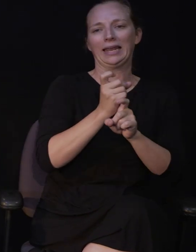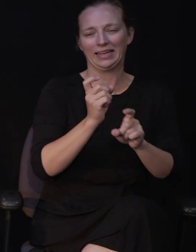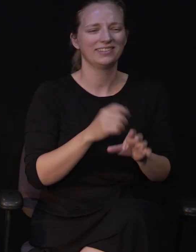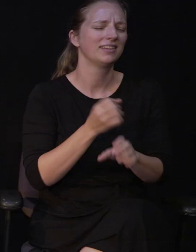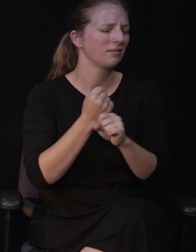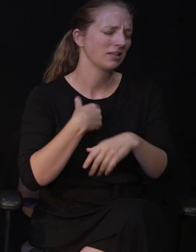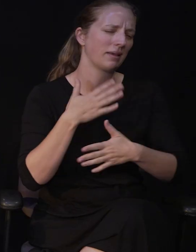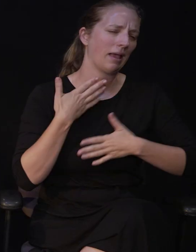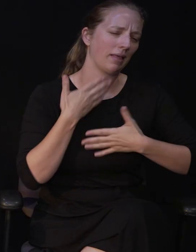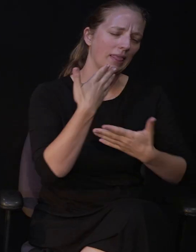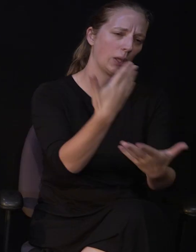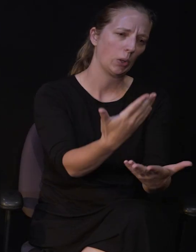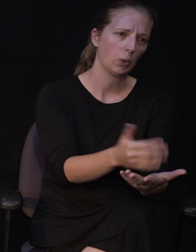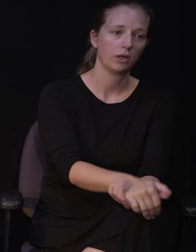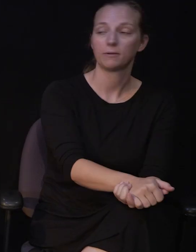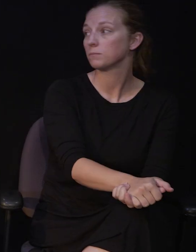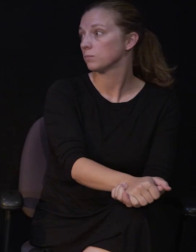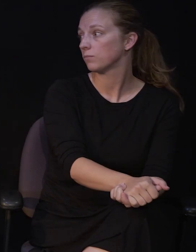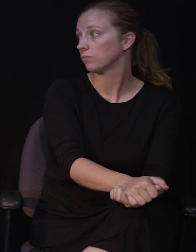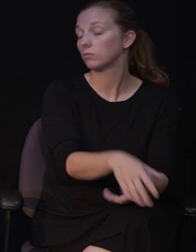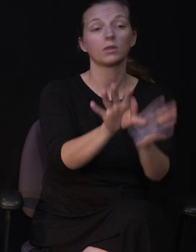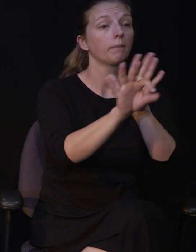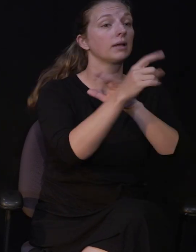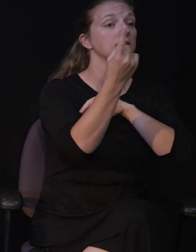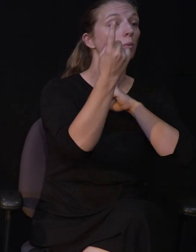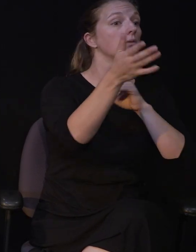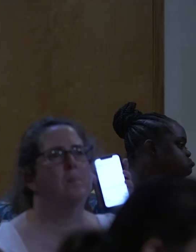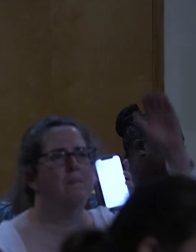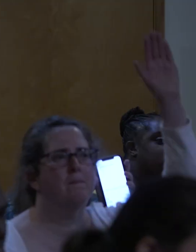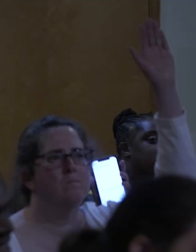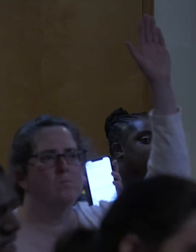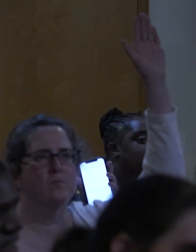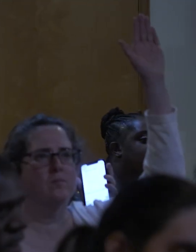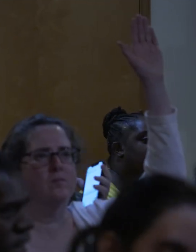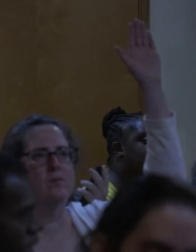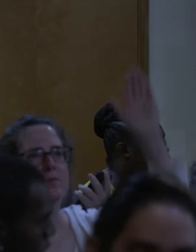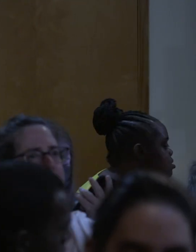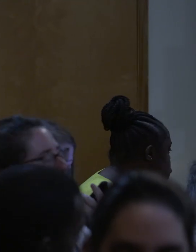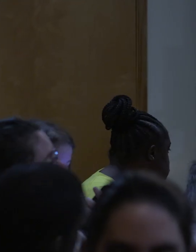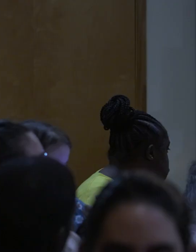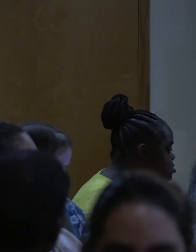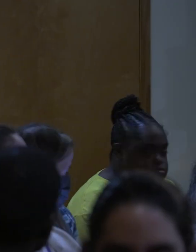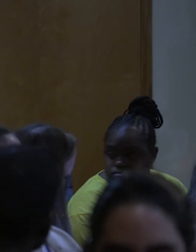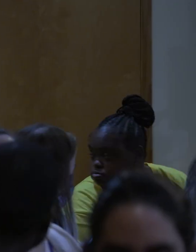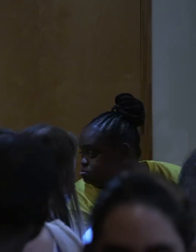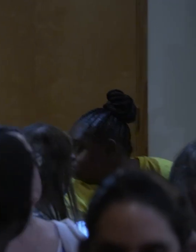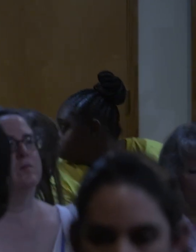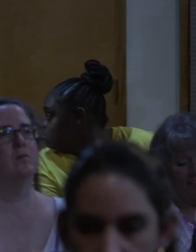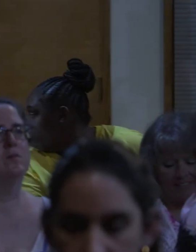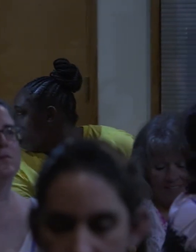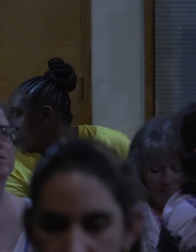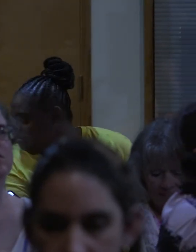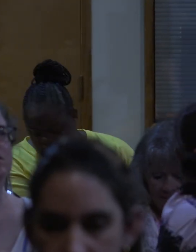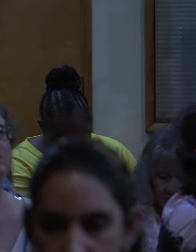that makes me so happy. I'll have you pick somebody maybe. Kim? Oh, Ken? My name is Ken. Ken. Besides